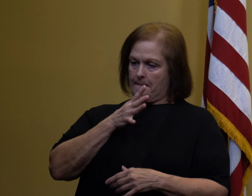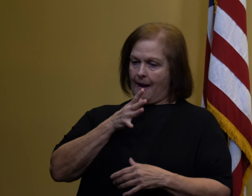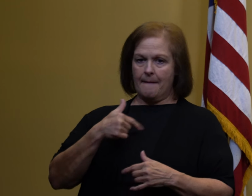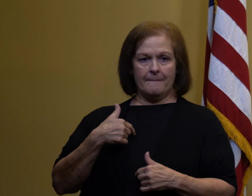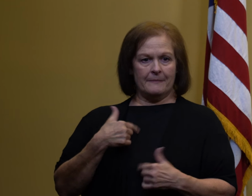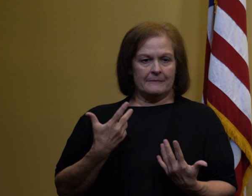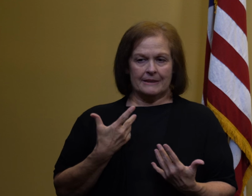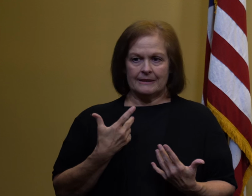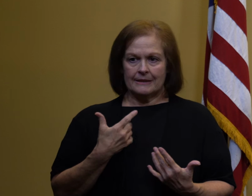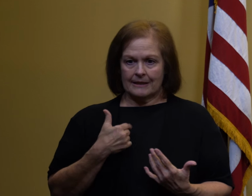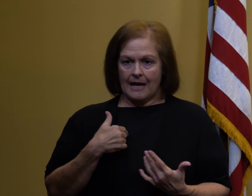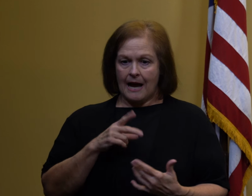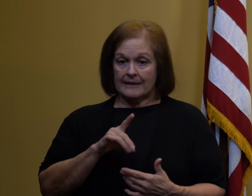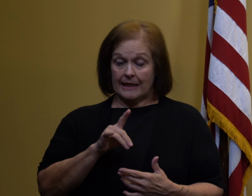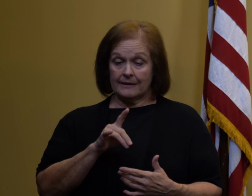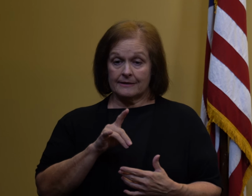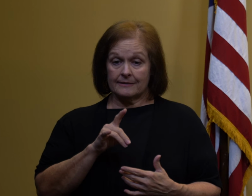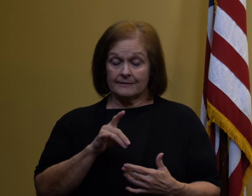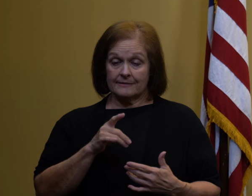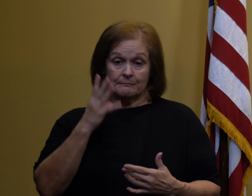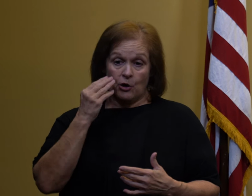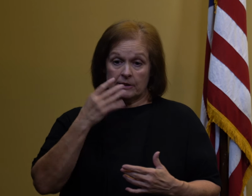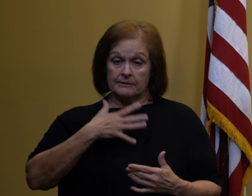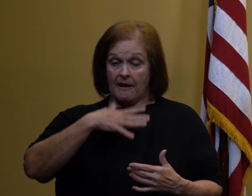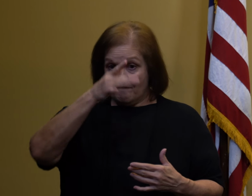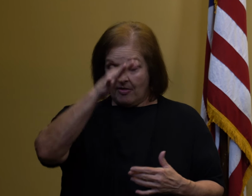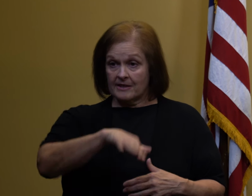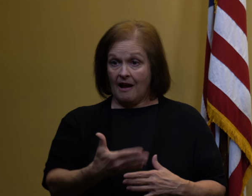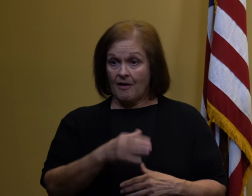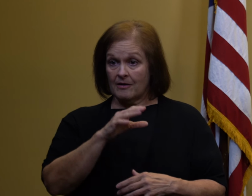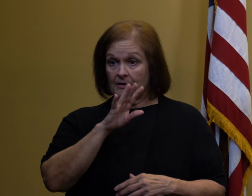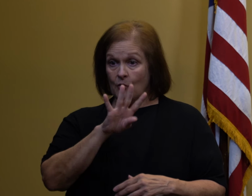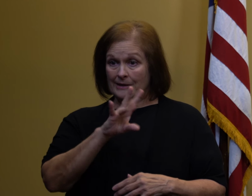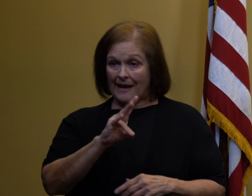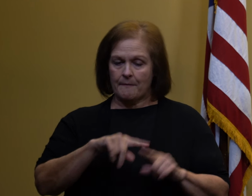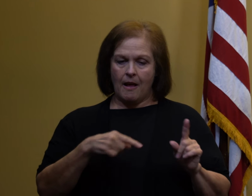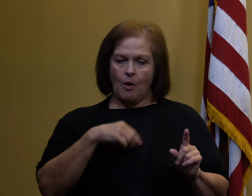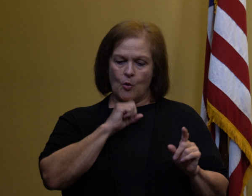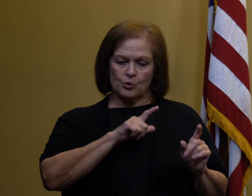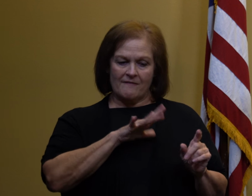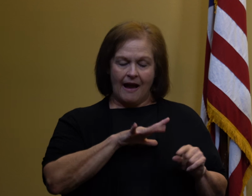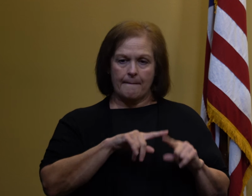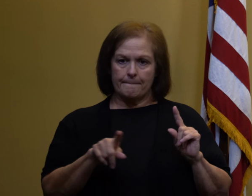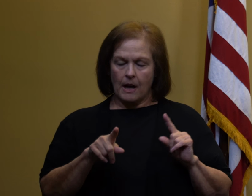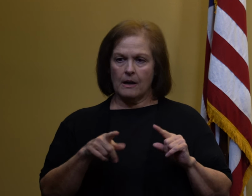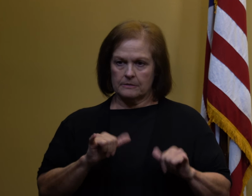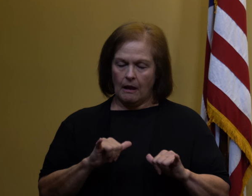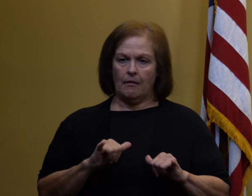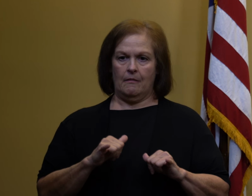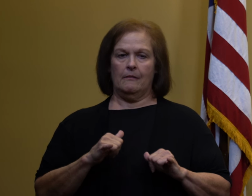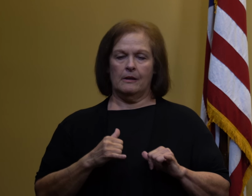first experience with that. I did lose my father. My dad died at 47, but I was 25, but the impact's still